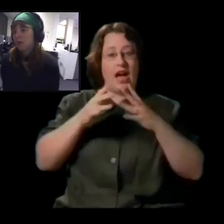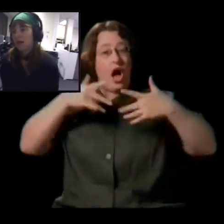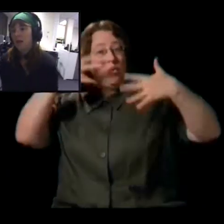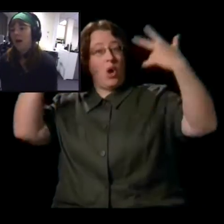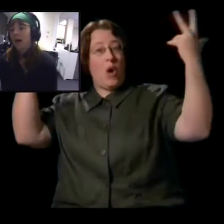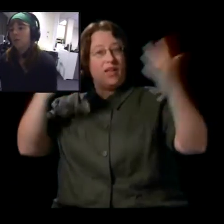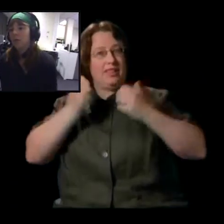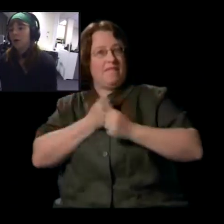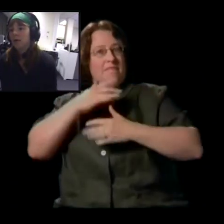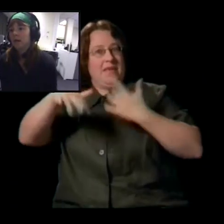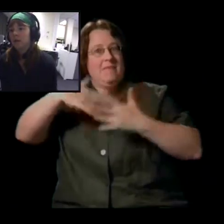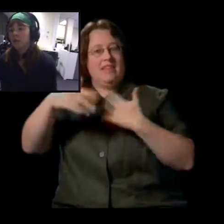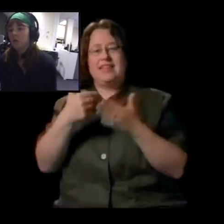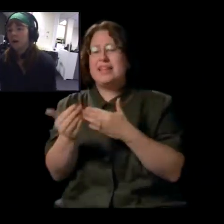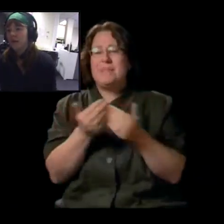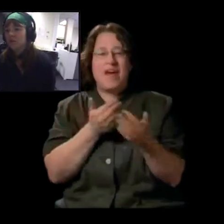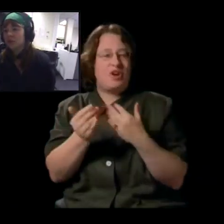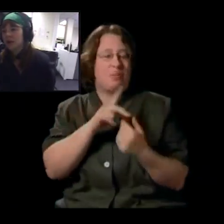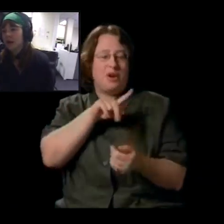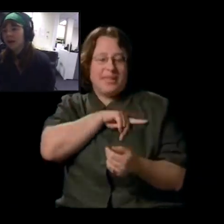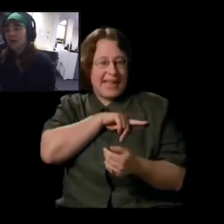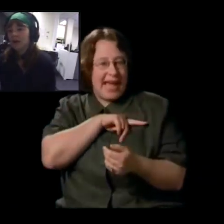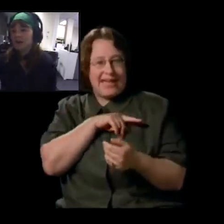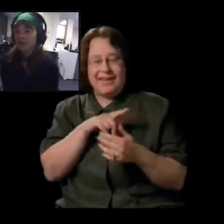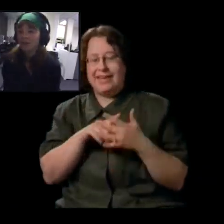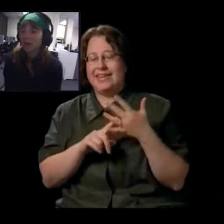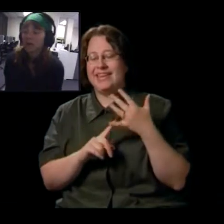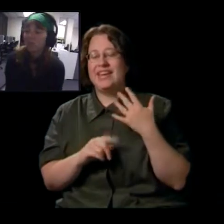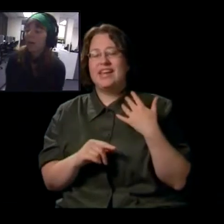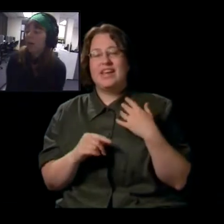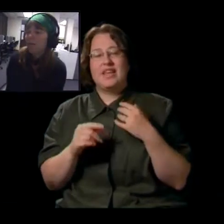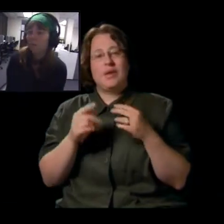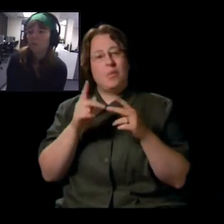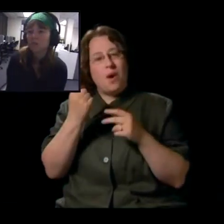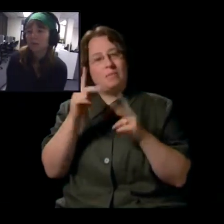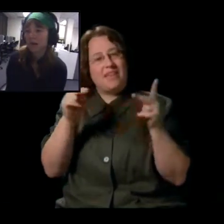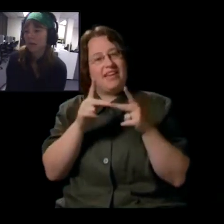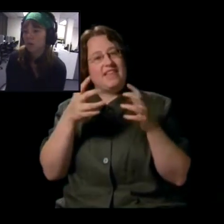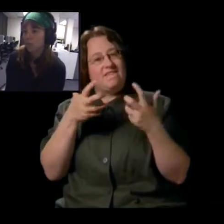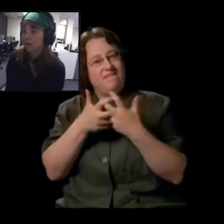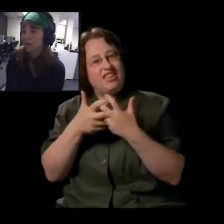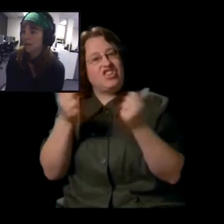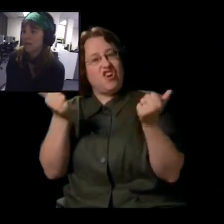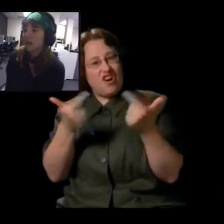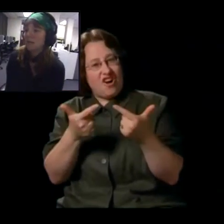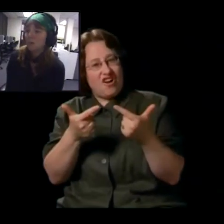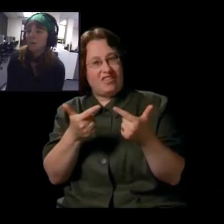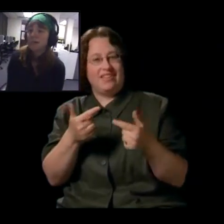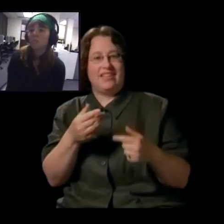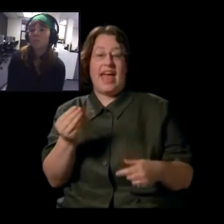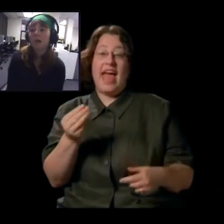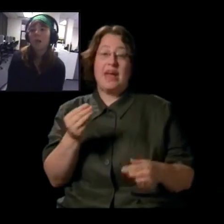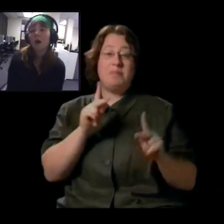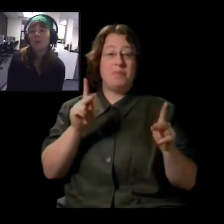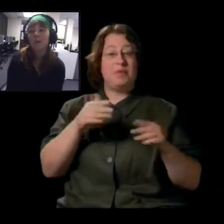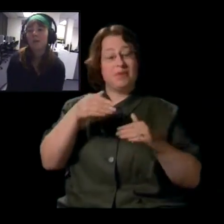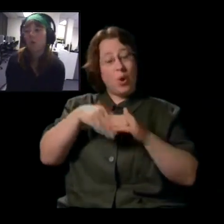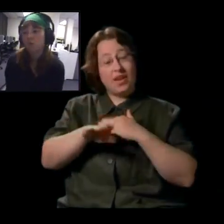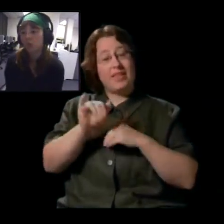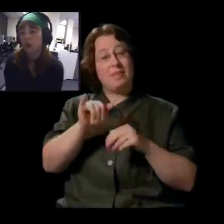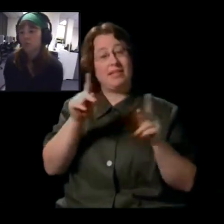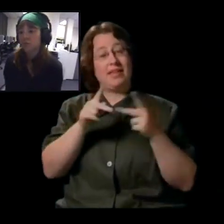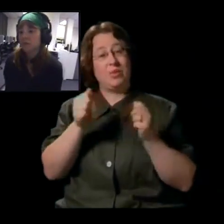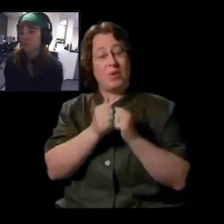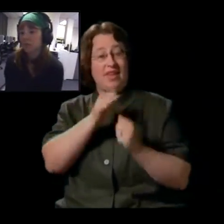if they're outgoing, if they're quiet or shy, introverted, whatever their personality is. It's a place that accommodates